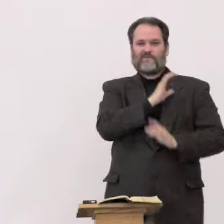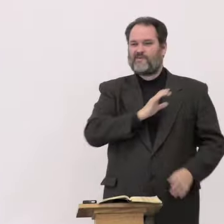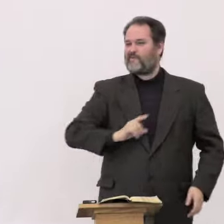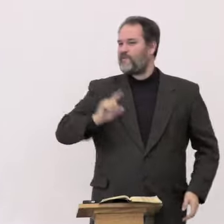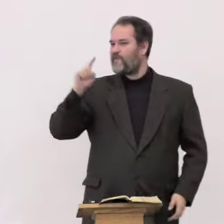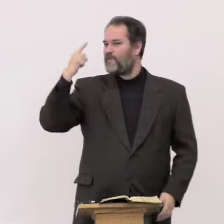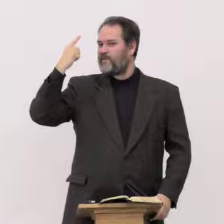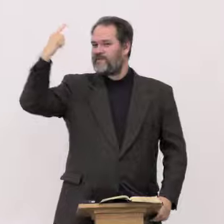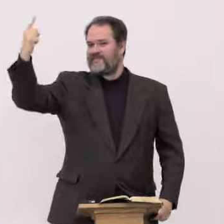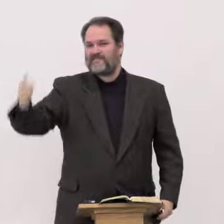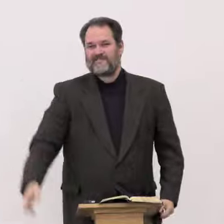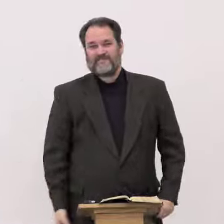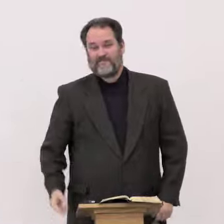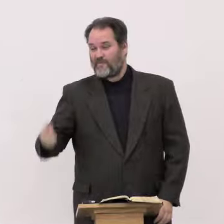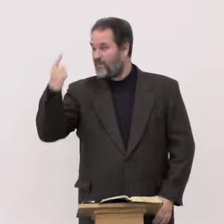works, just through Jesus Christ.